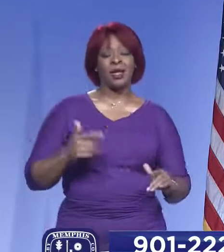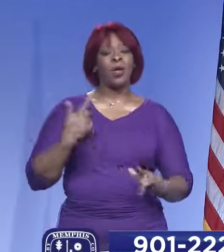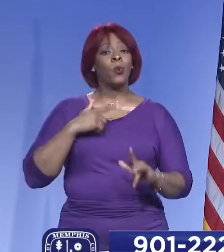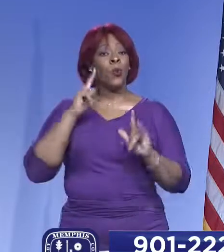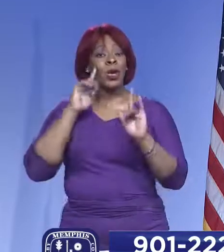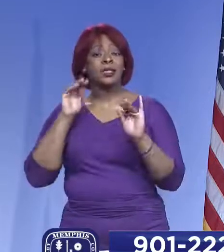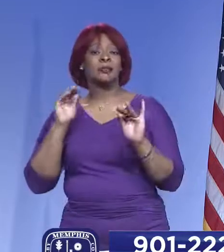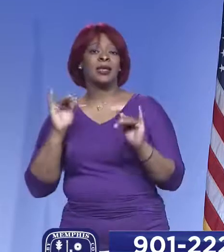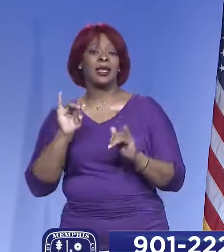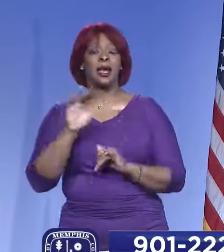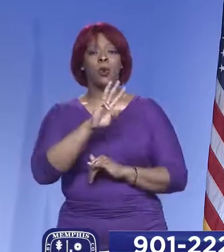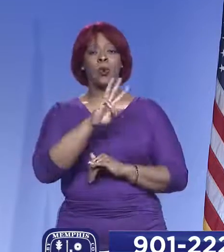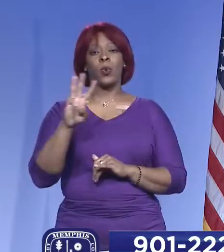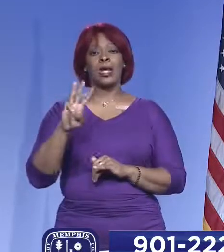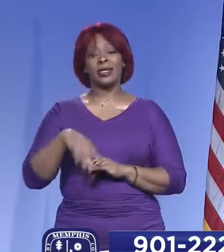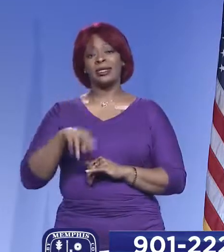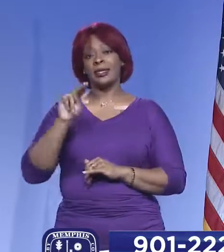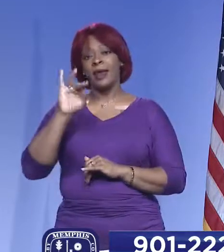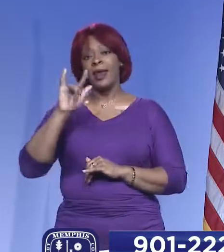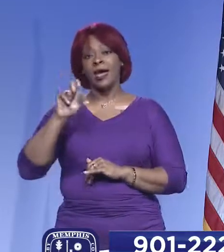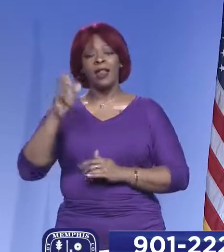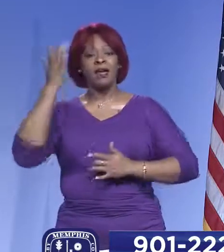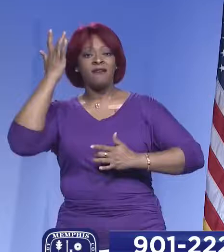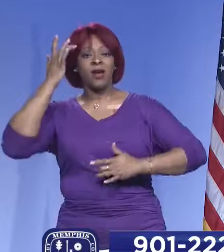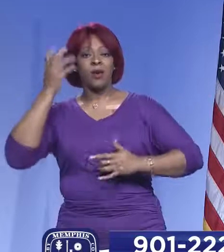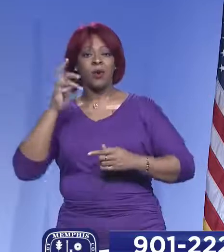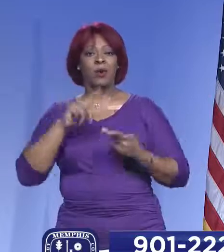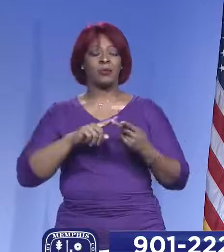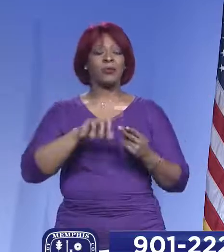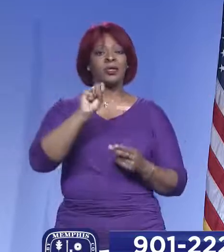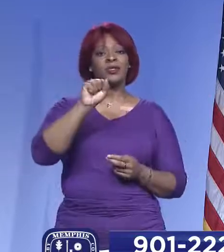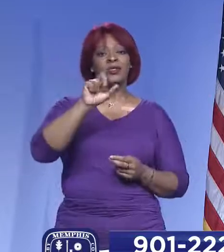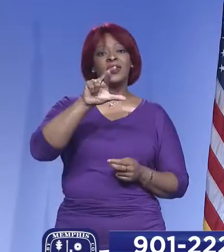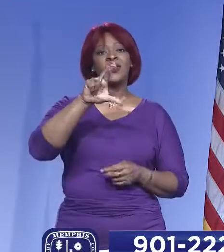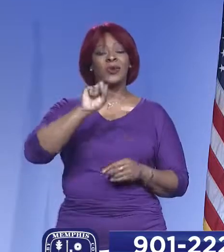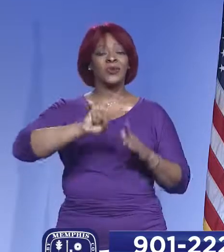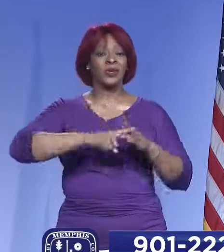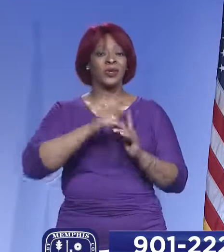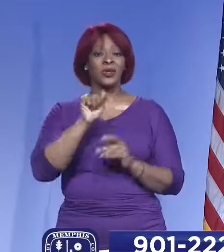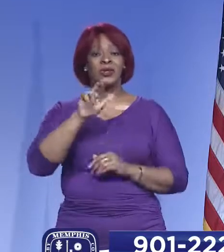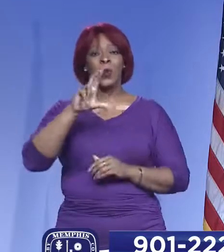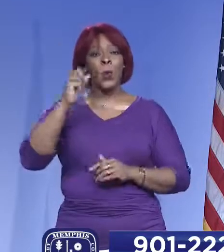as with West Nile virus or SARS, the original